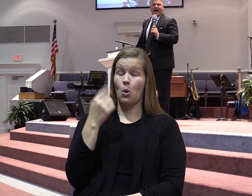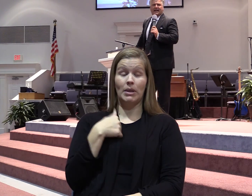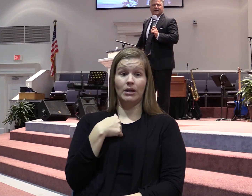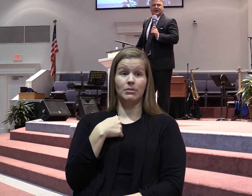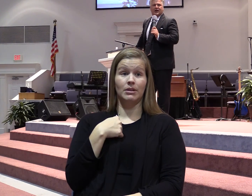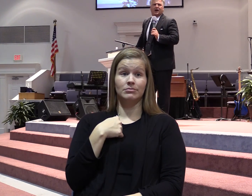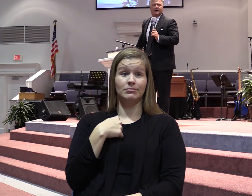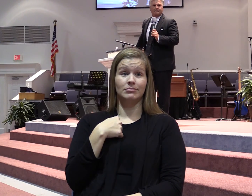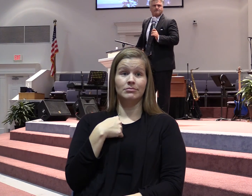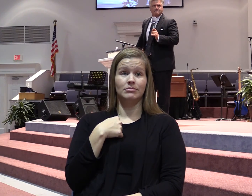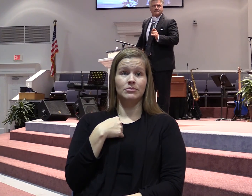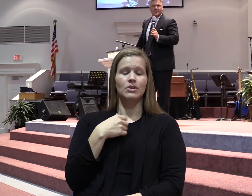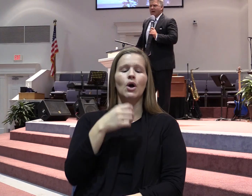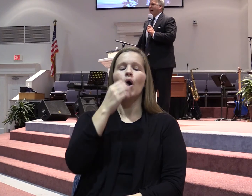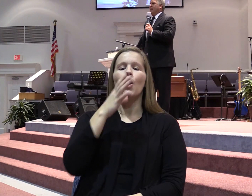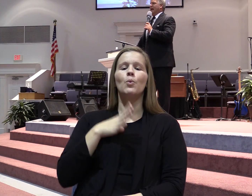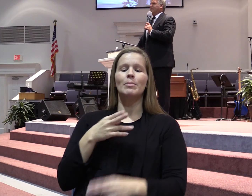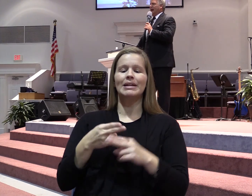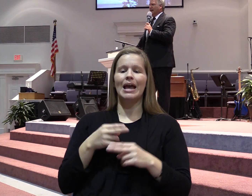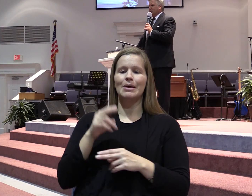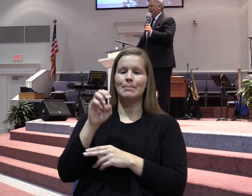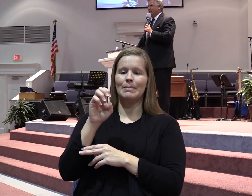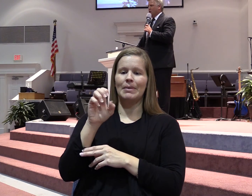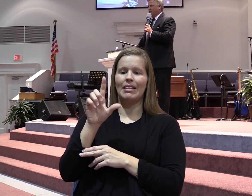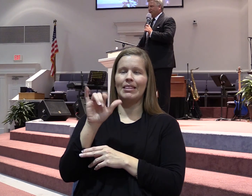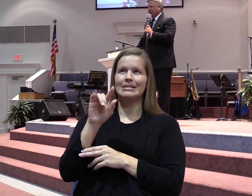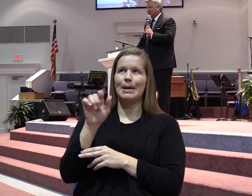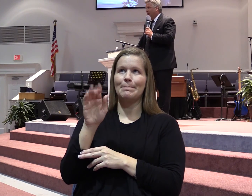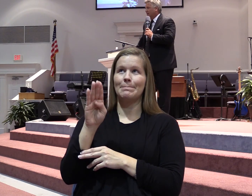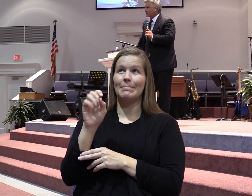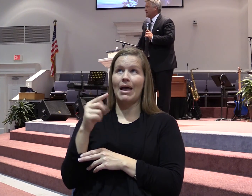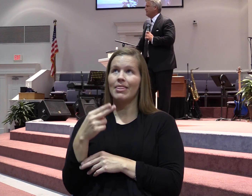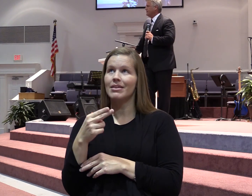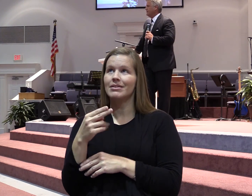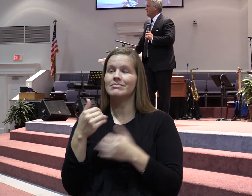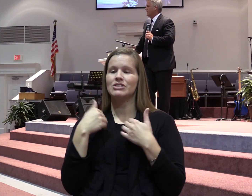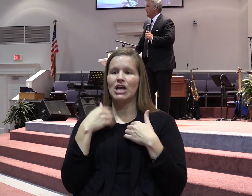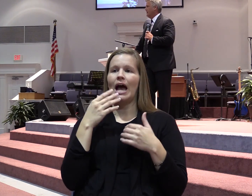Elizabeth had a gift in her. And the gift in Elizabeth had moved for 6 months.